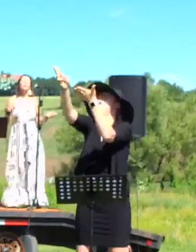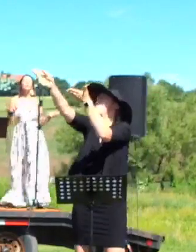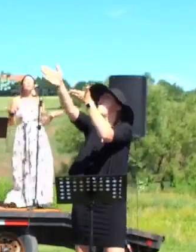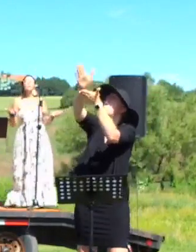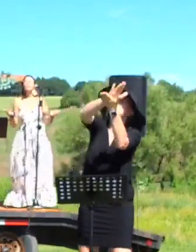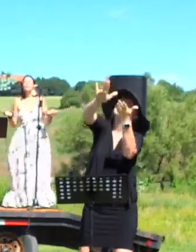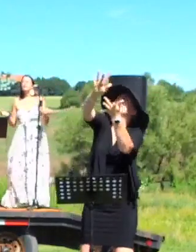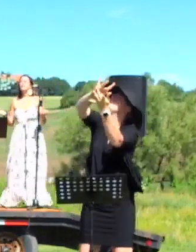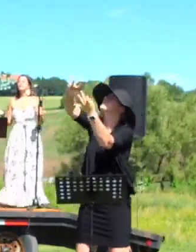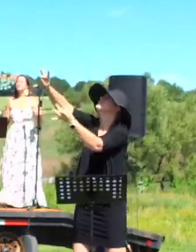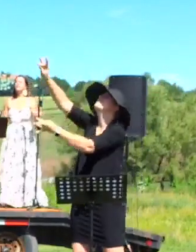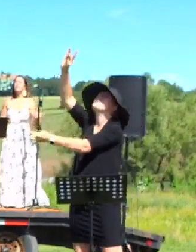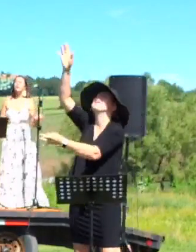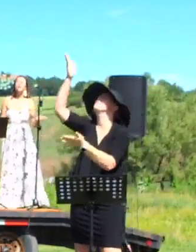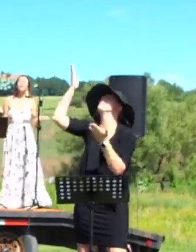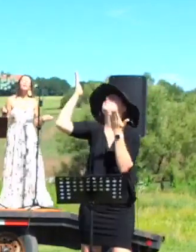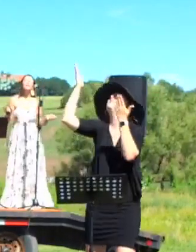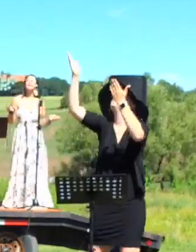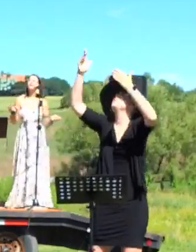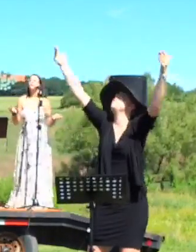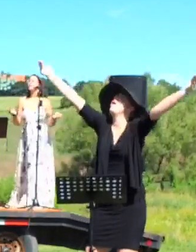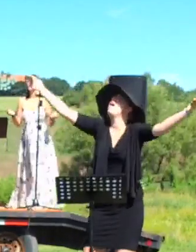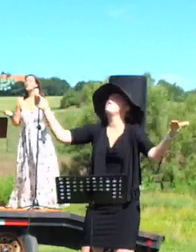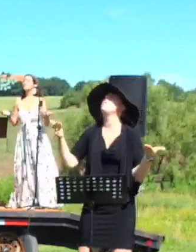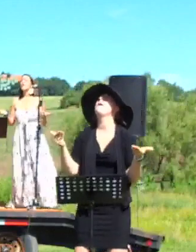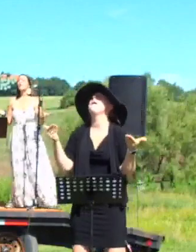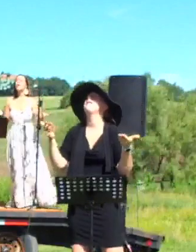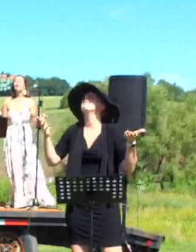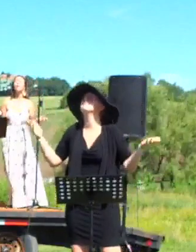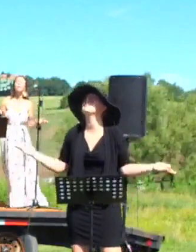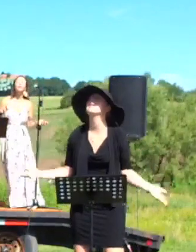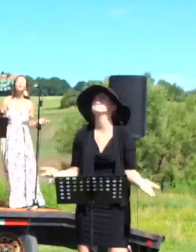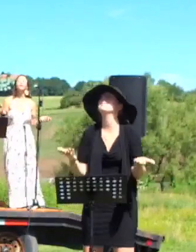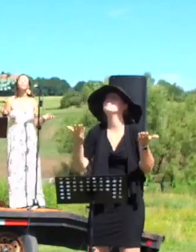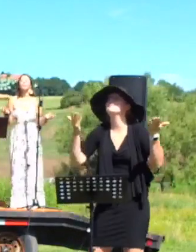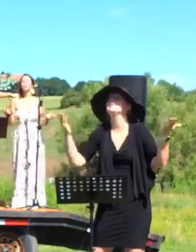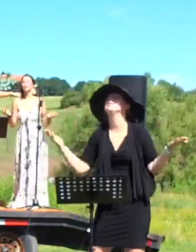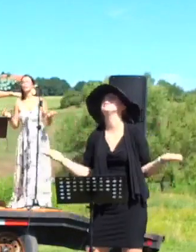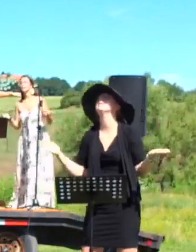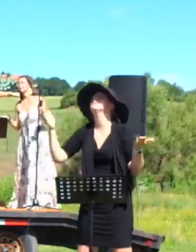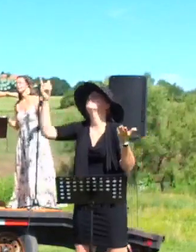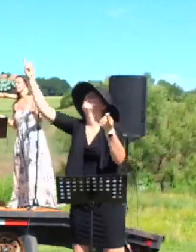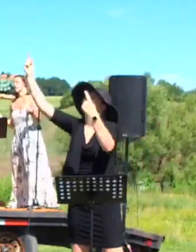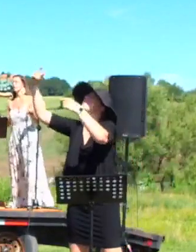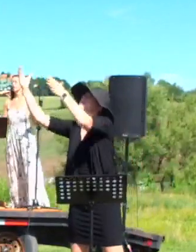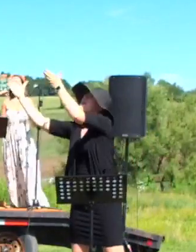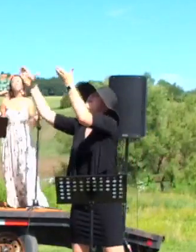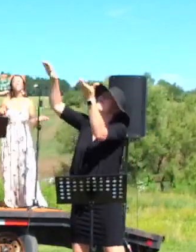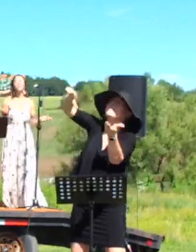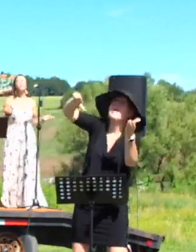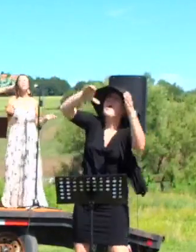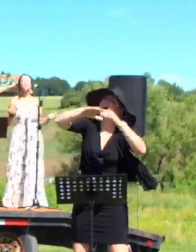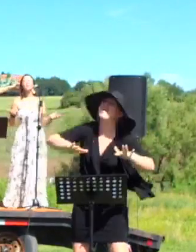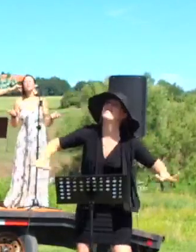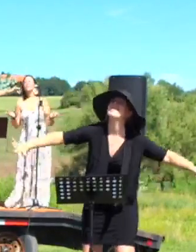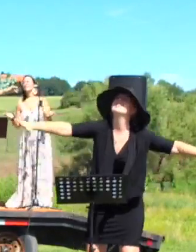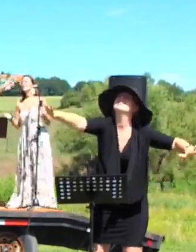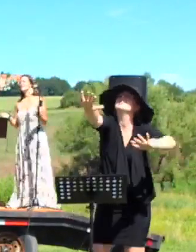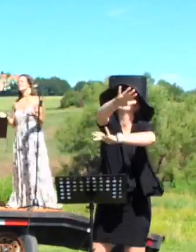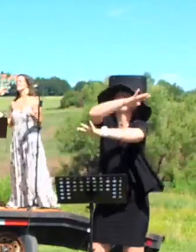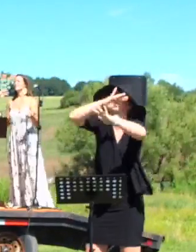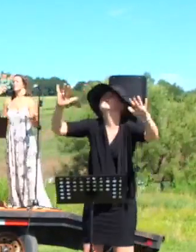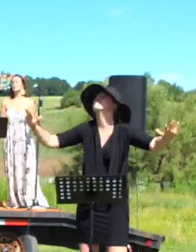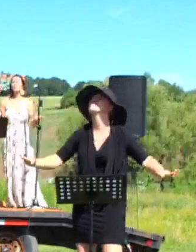Lord. Holy Spirit, you are welcome here. Come flood